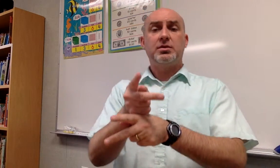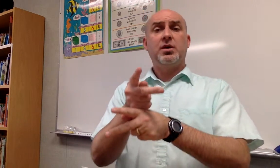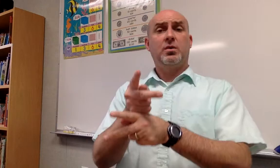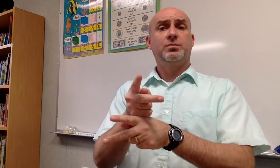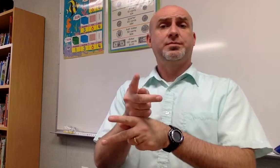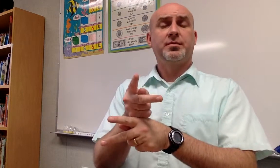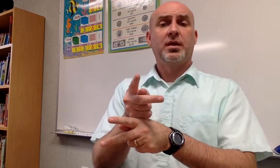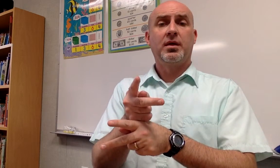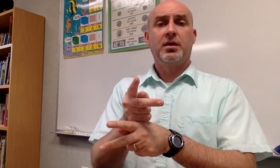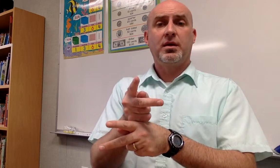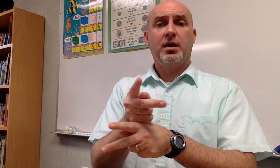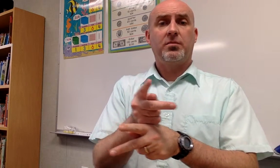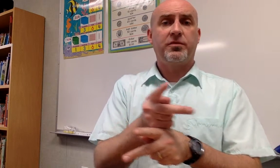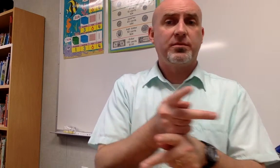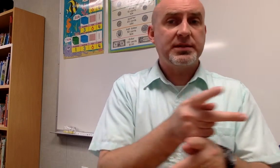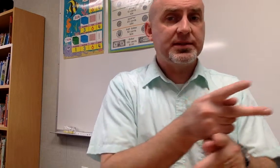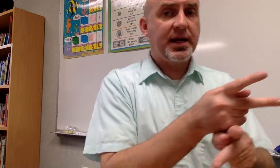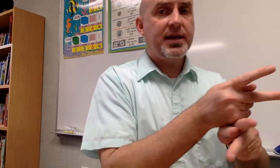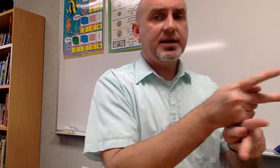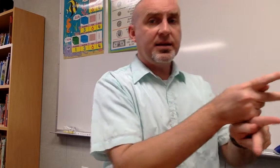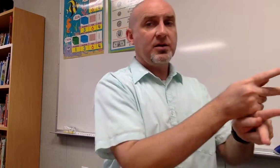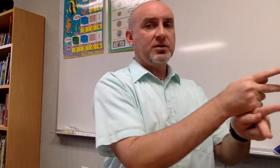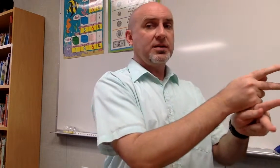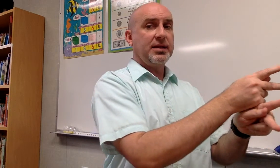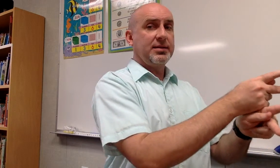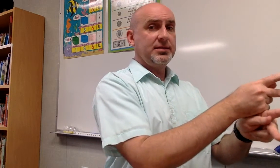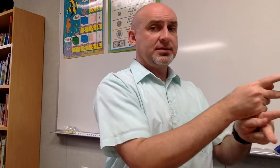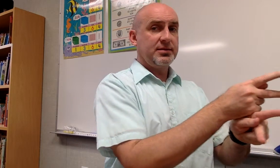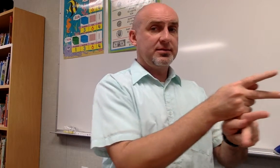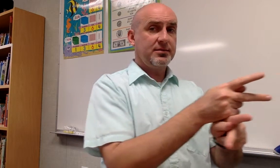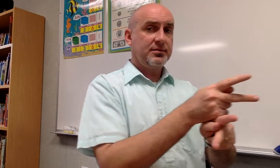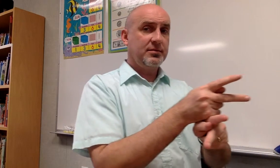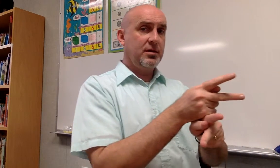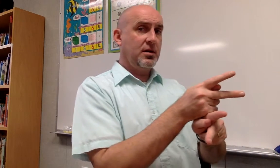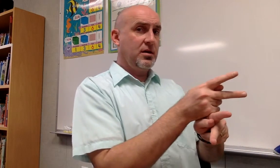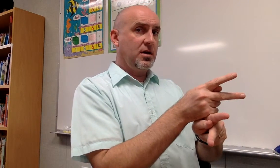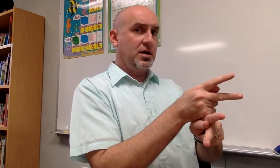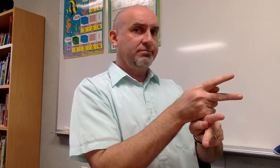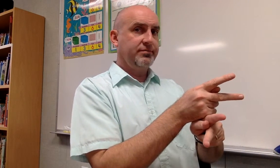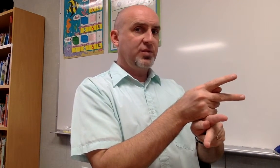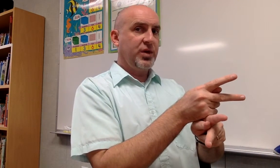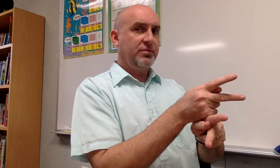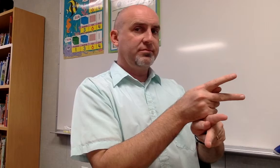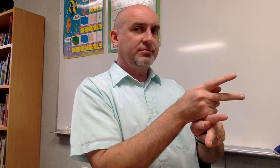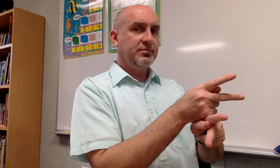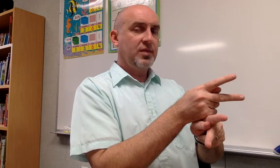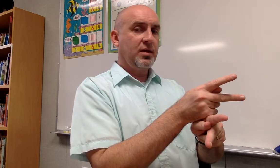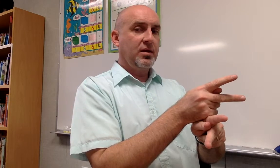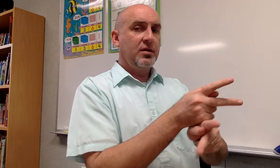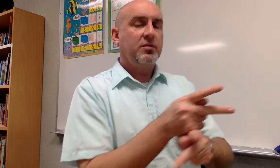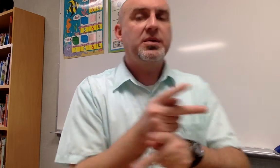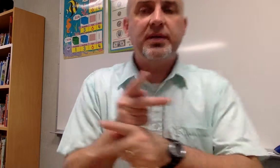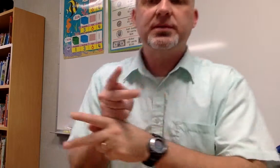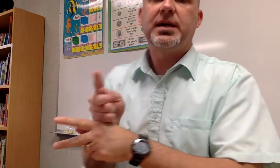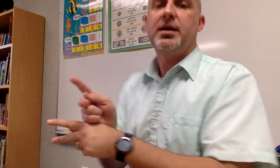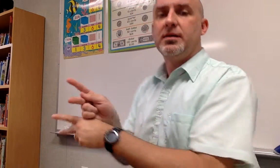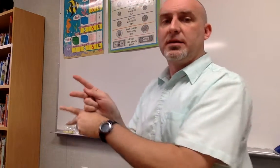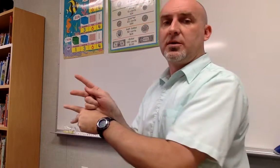So, from the side, I now look like this. There we are. From the other side, I now look